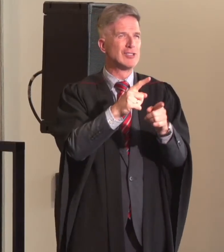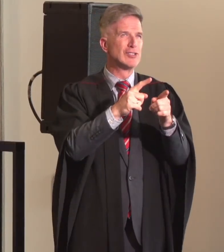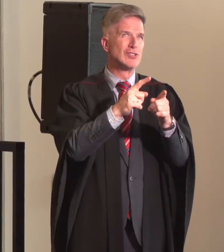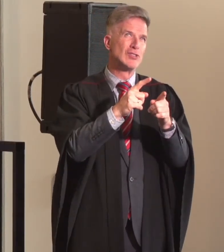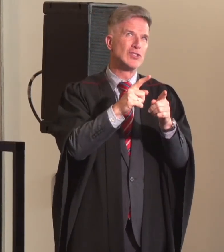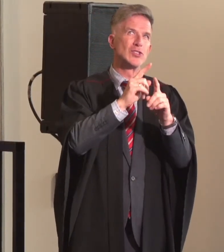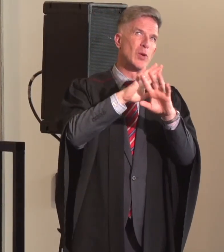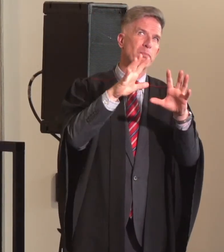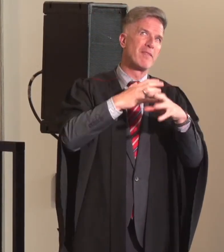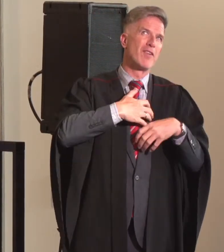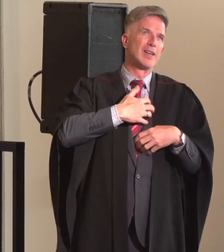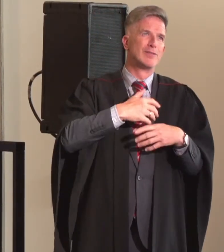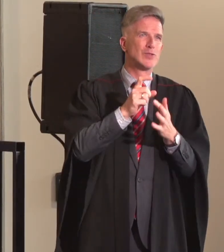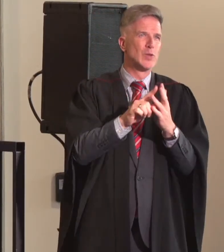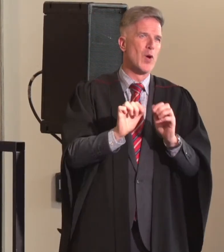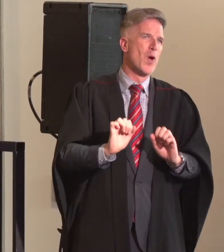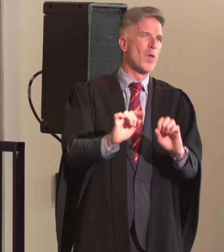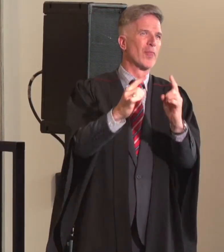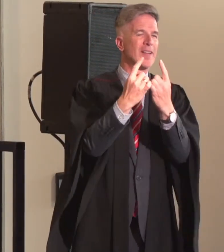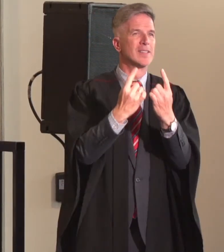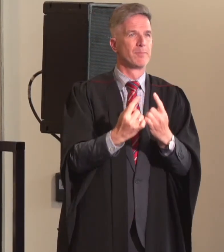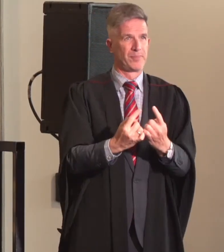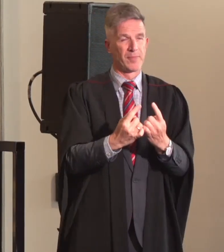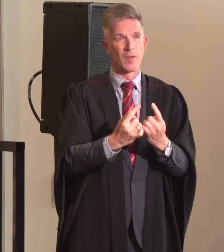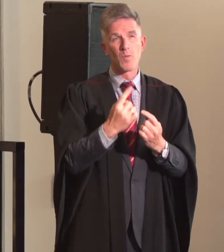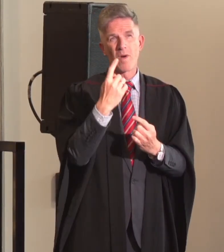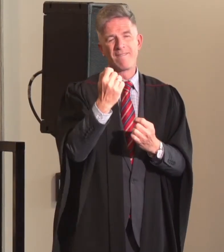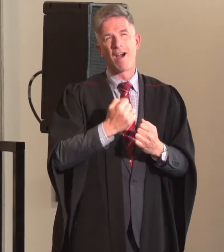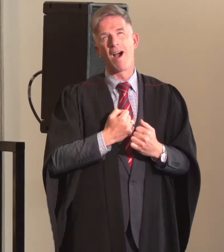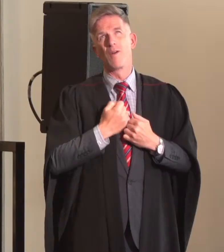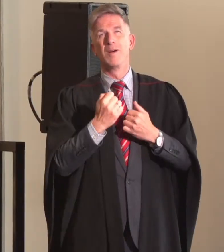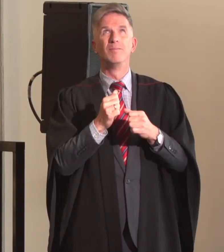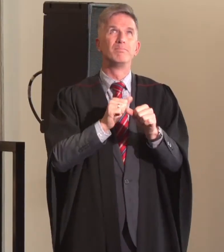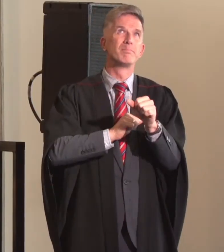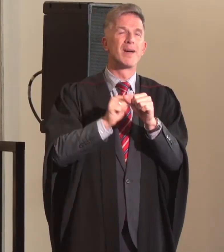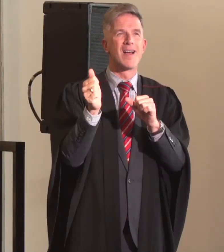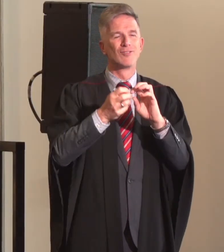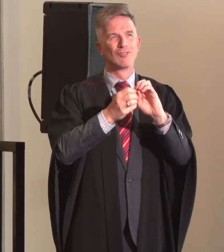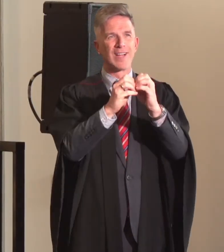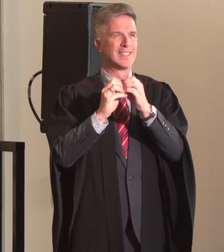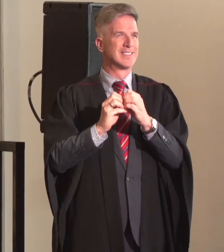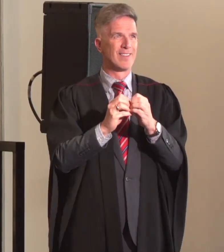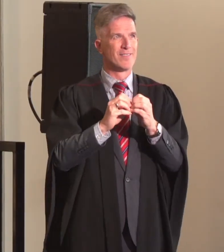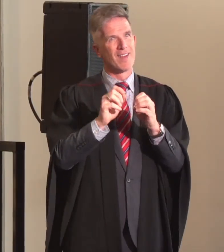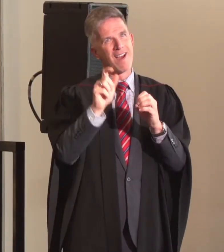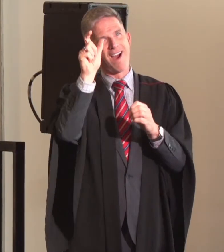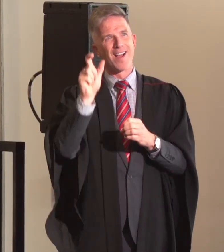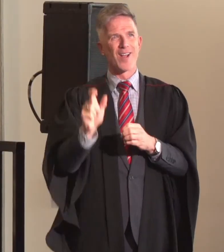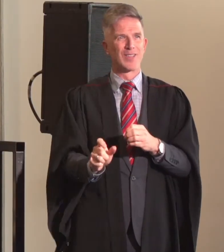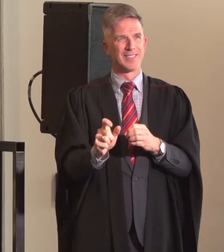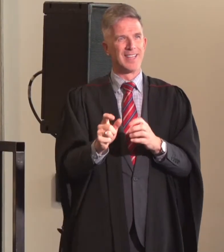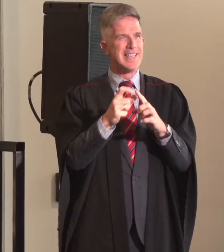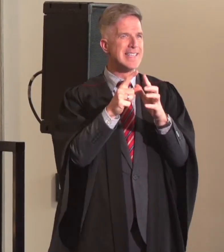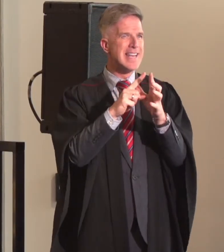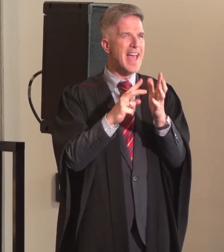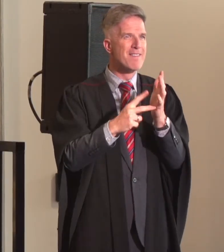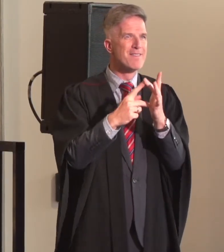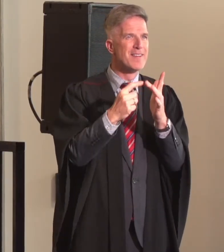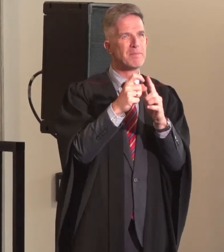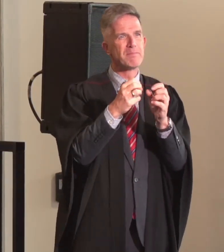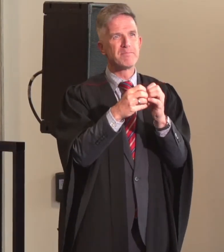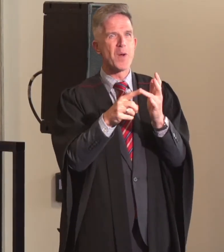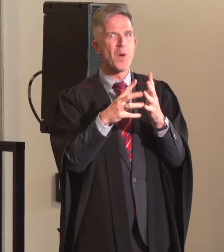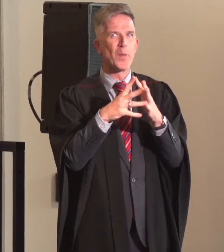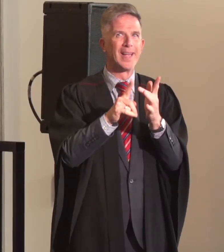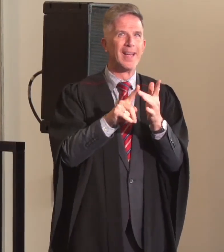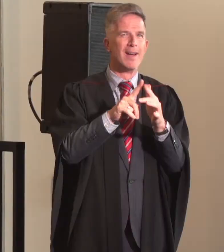path. I want to leave you with the words of one of our greatest creative icons, David Bowie, and I won't sing or dance like some folk have